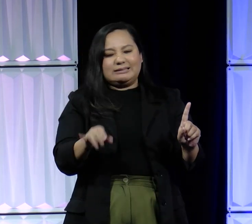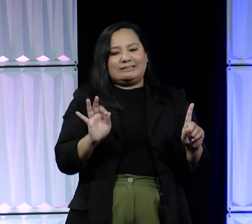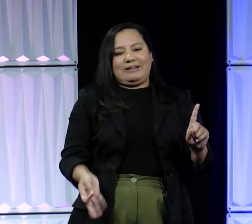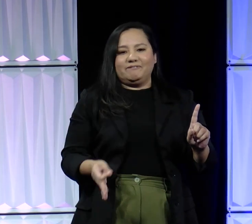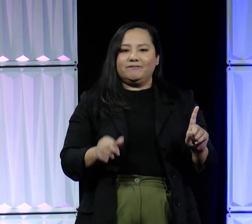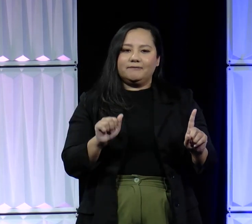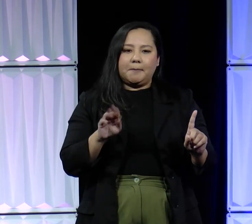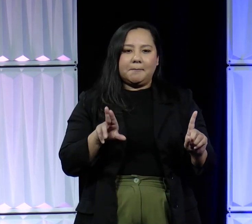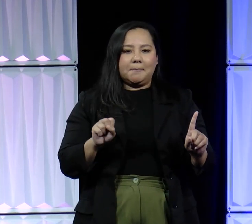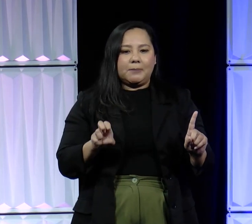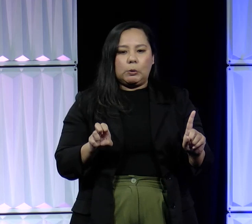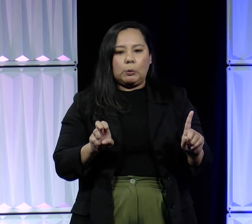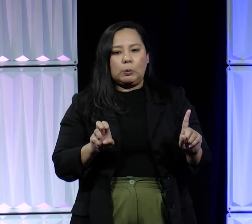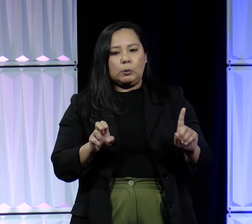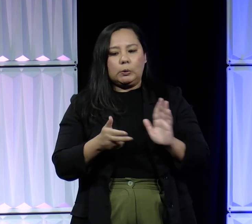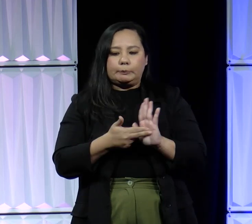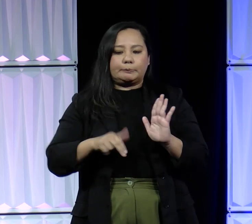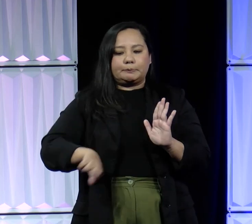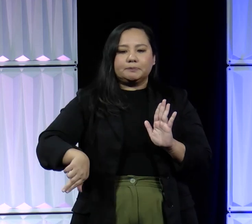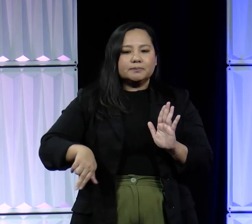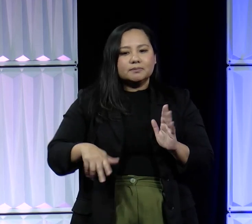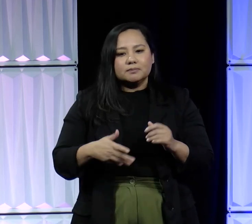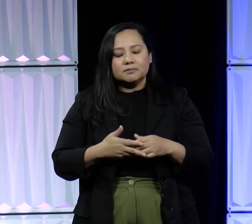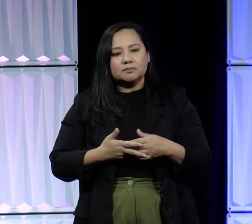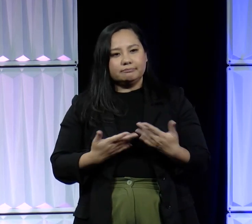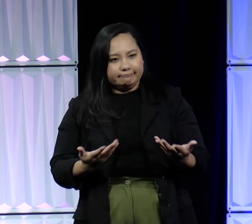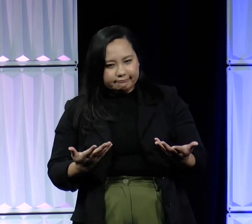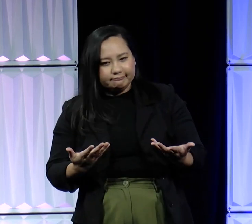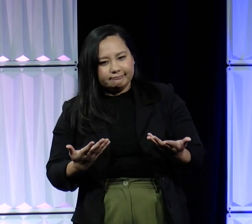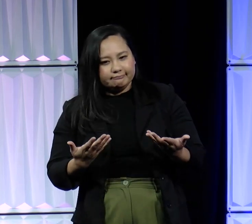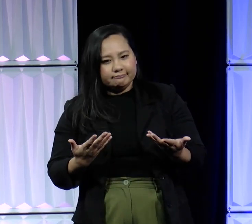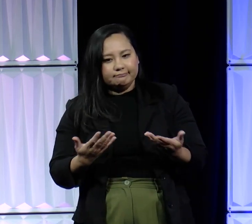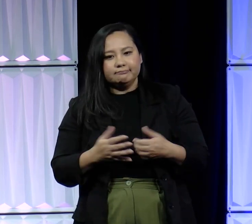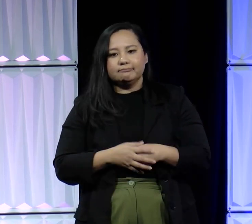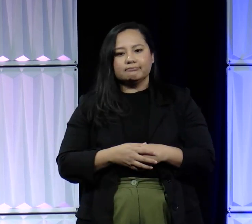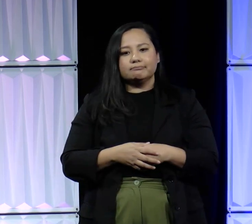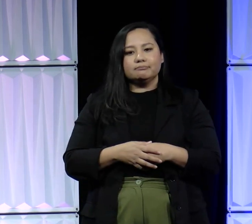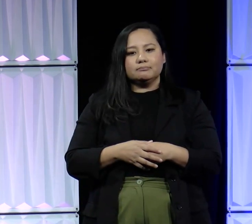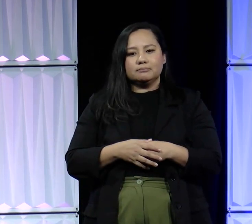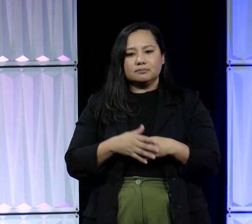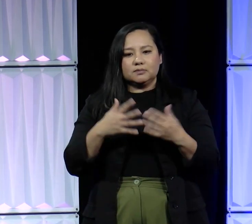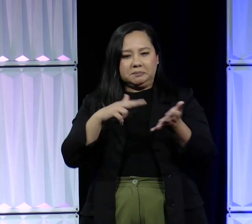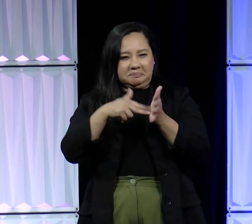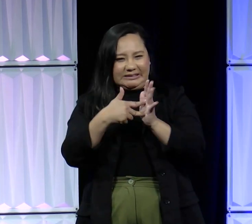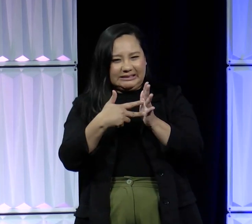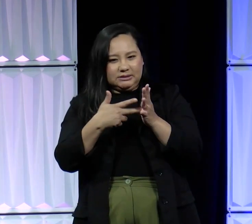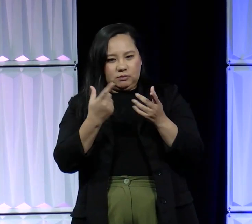What are single stories that we have to follow in order to pull a child out of our home, out of the arms of a parent?